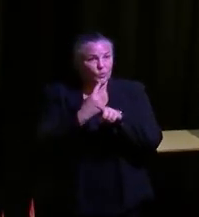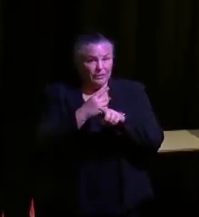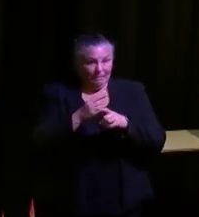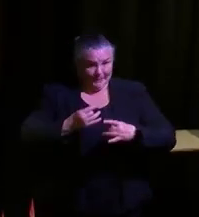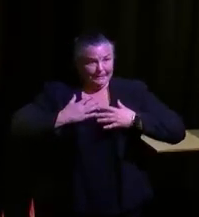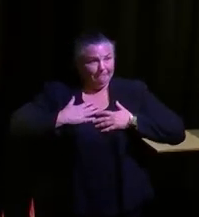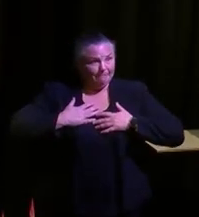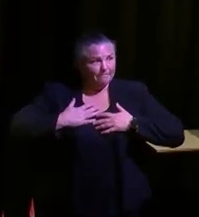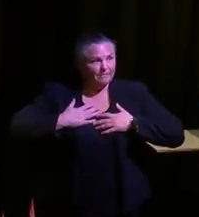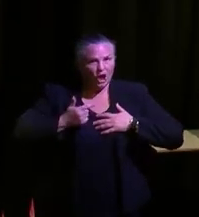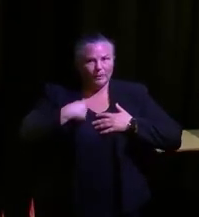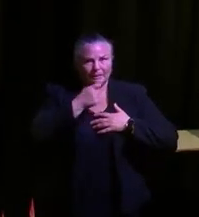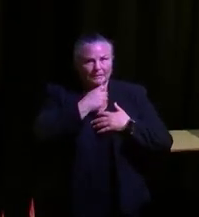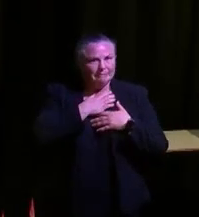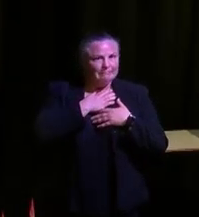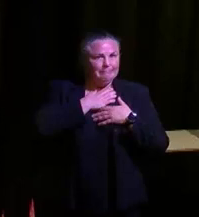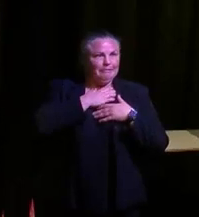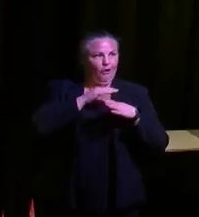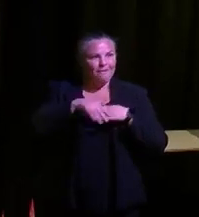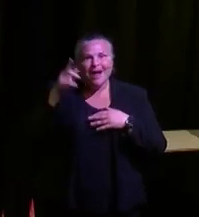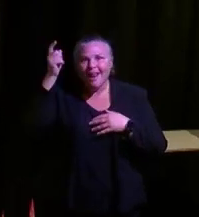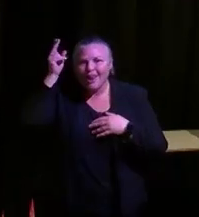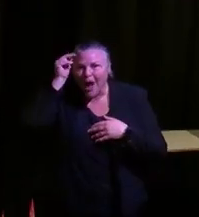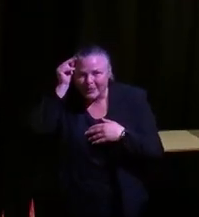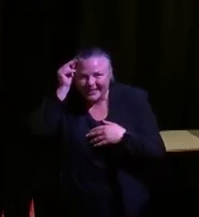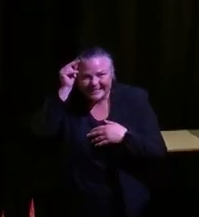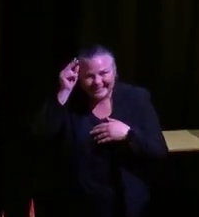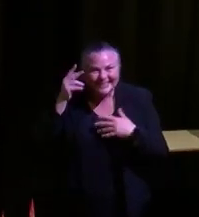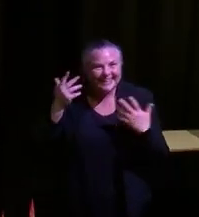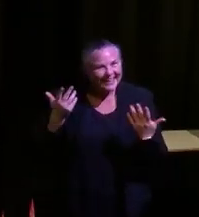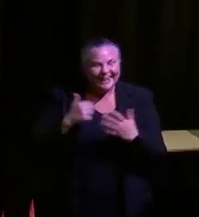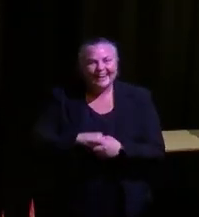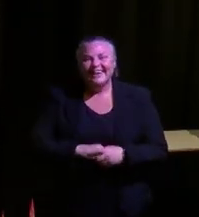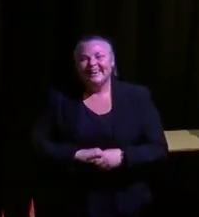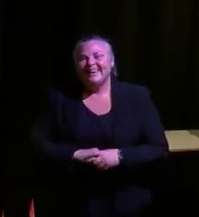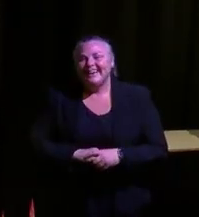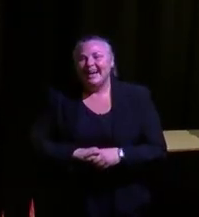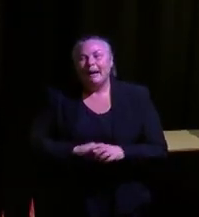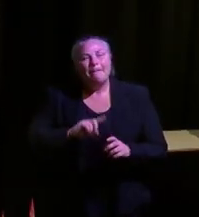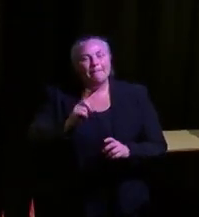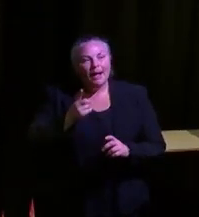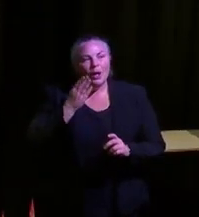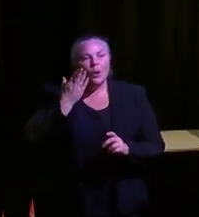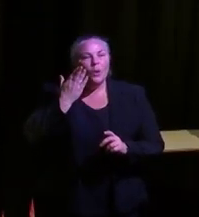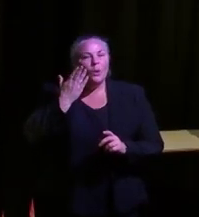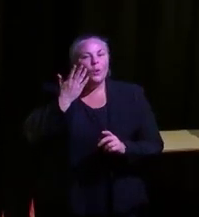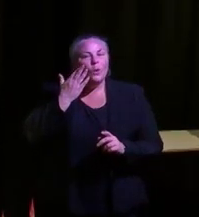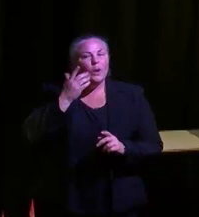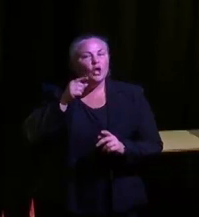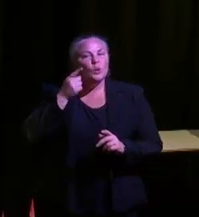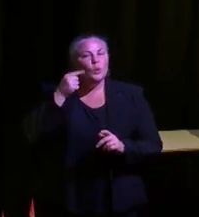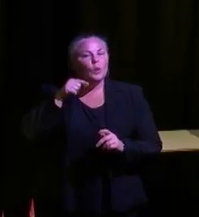I was pretty scared of libraries and all those places. But once you, you know,